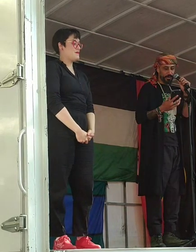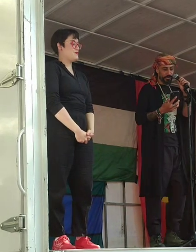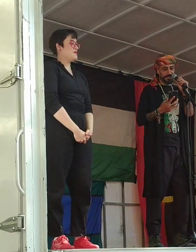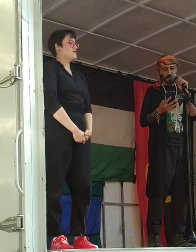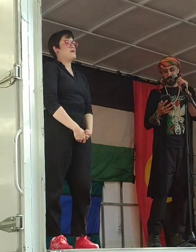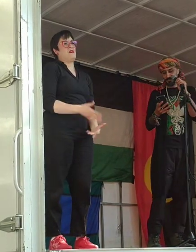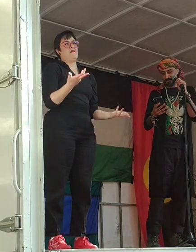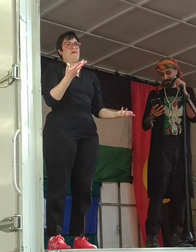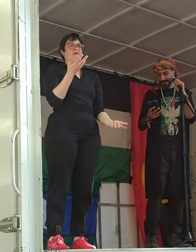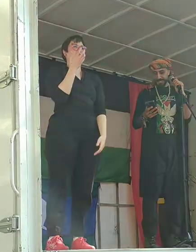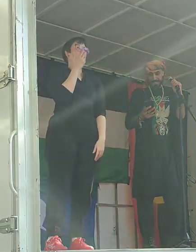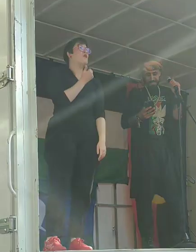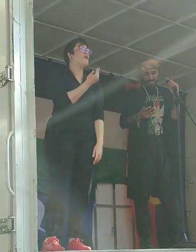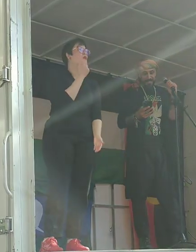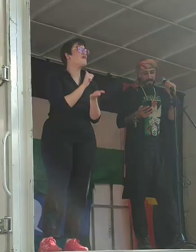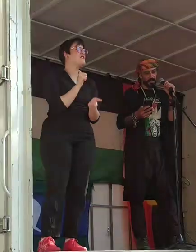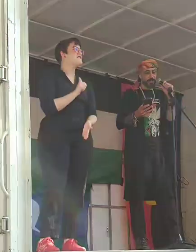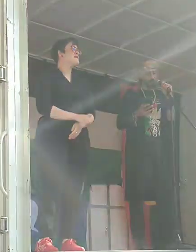I mean, how cute is that, huh?